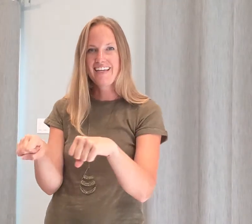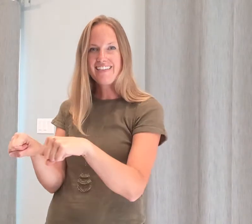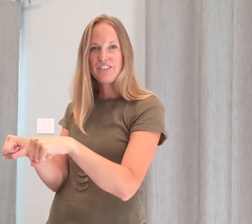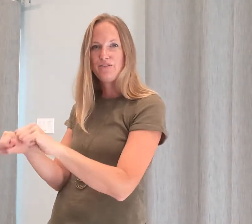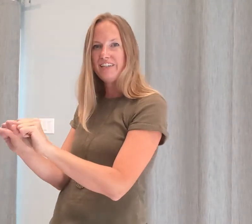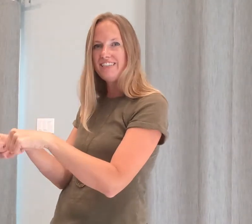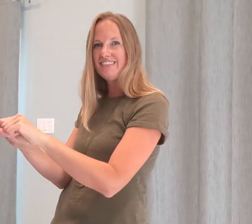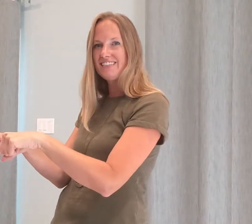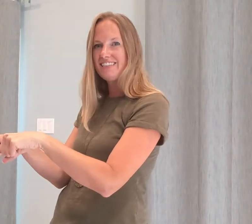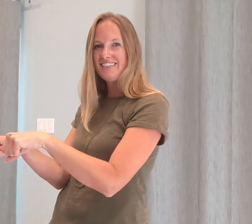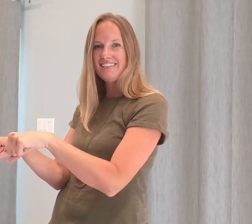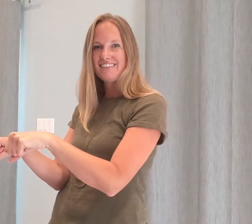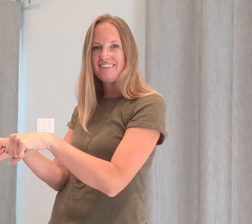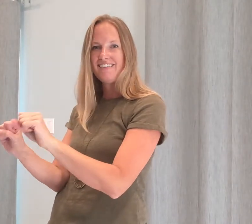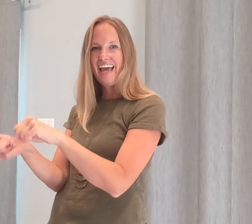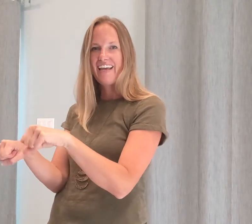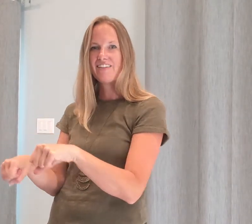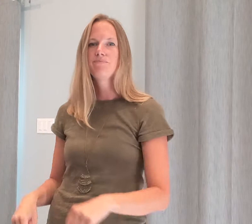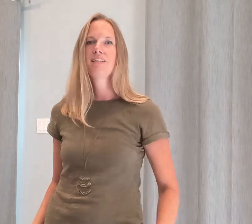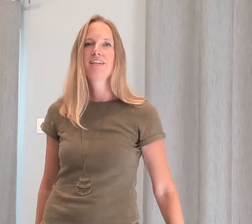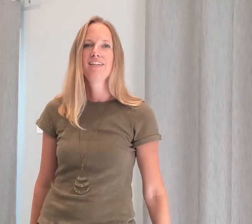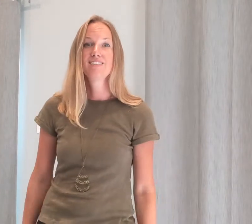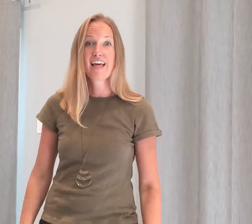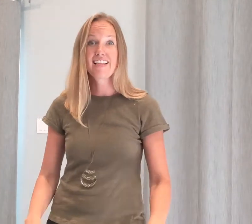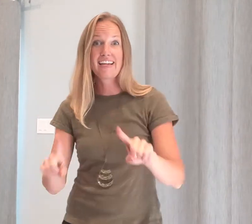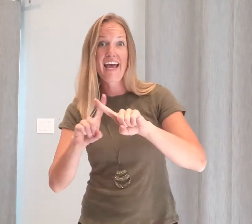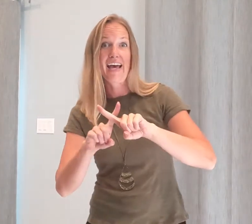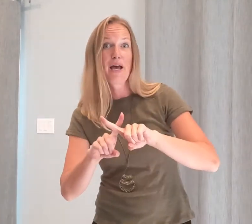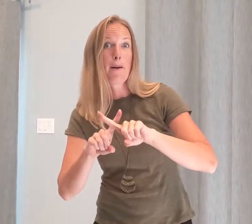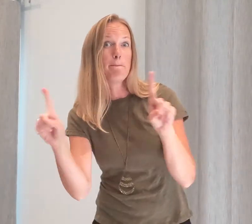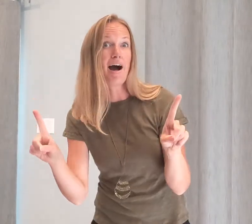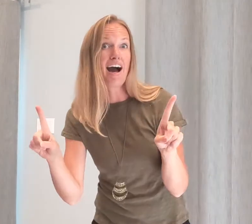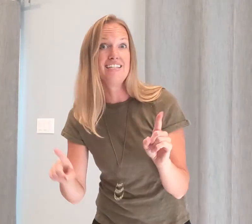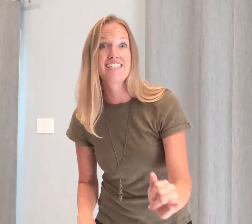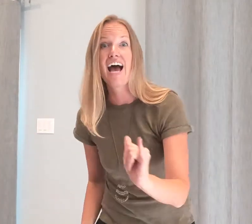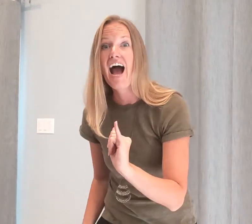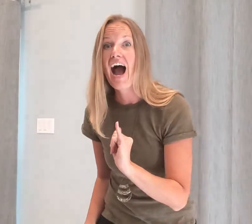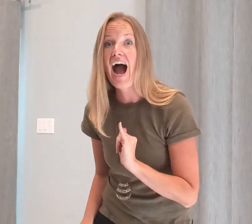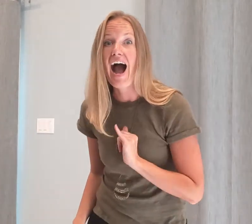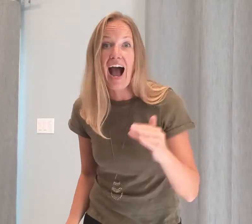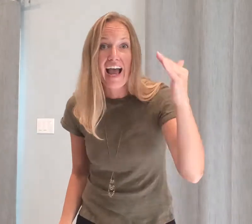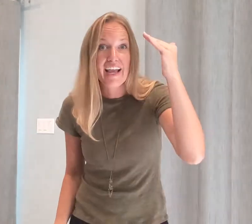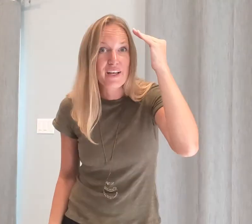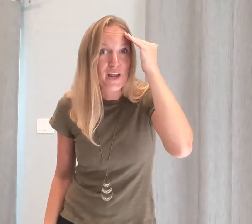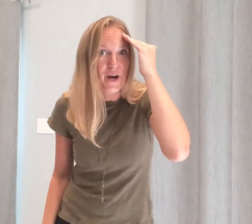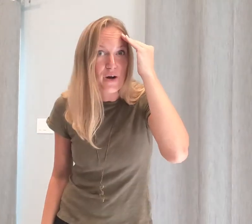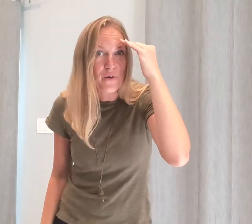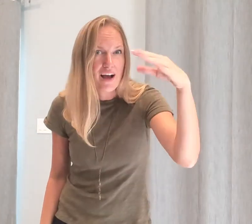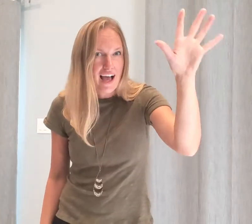okay, two fists, who can. So that line again, but I know